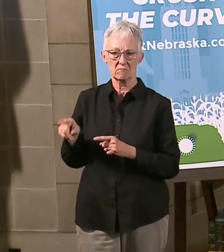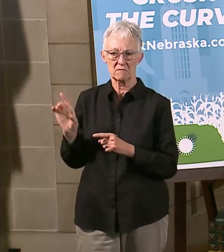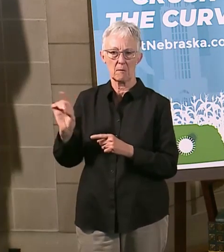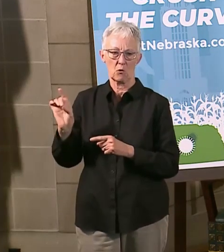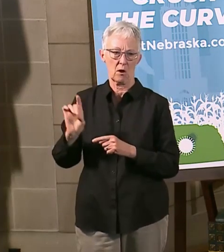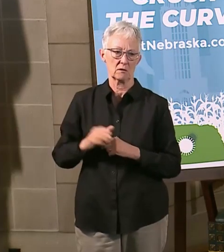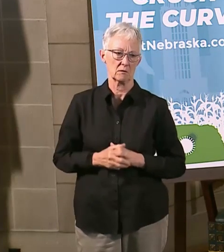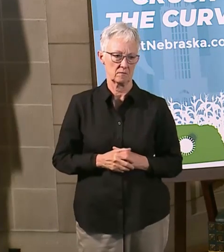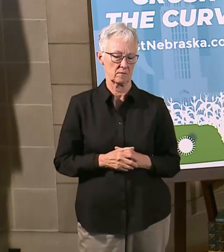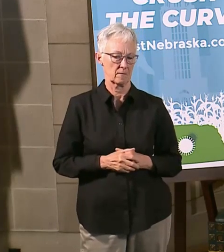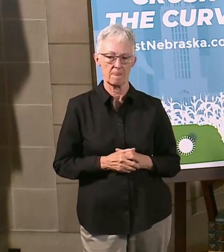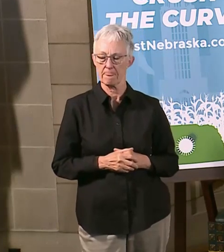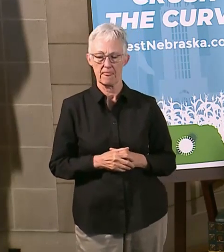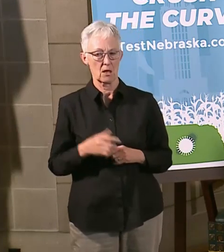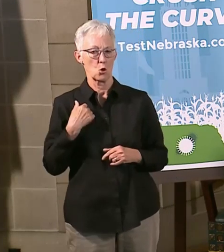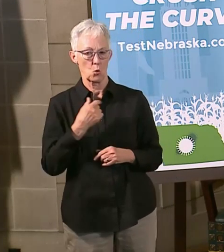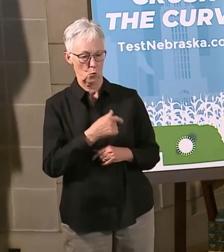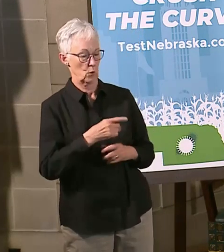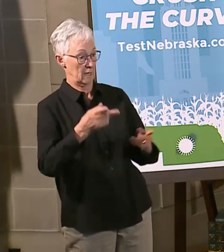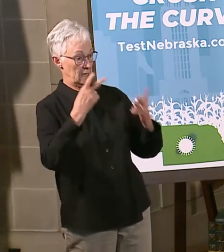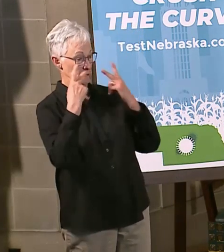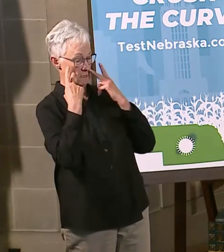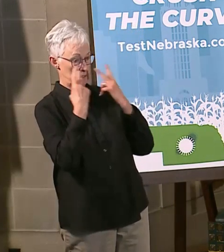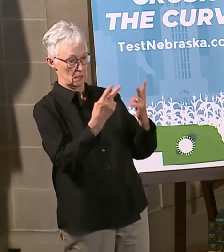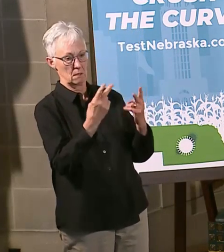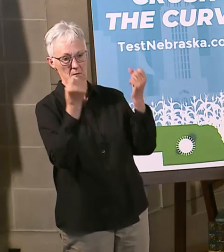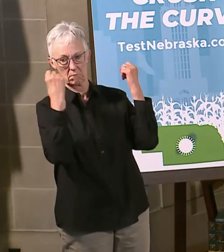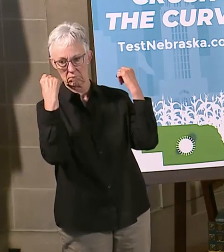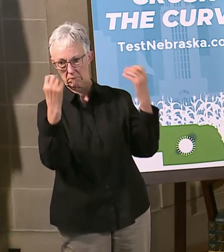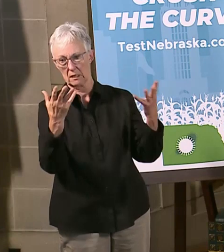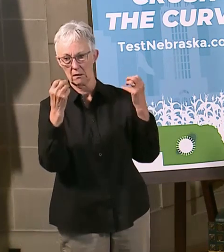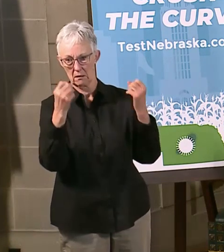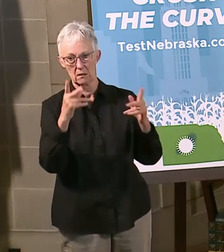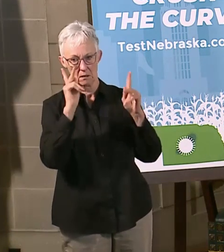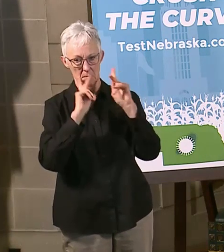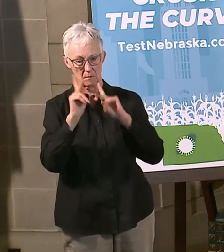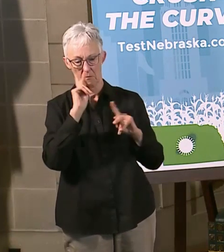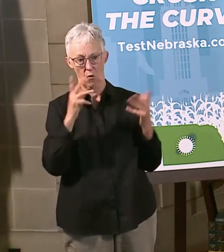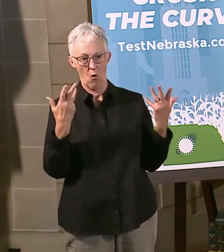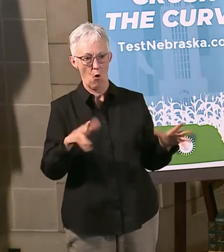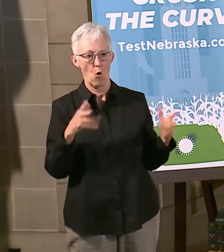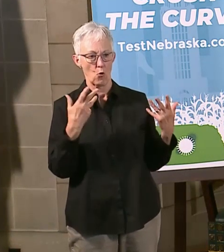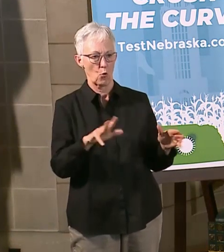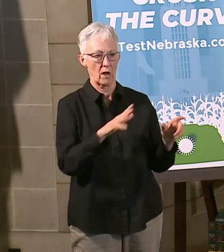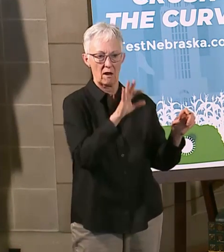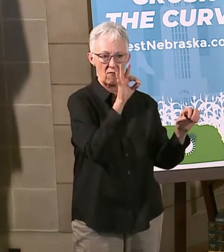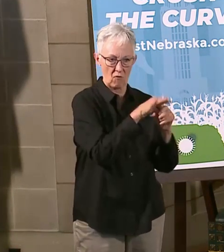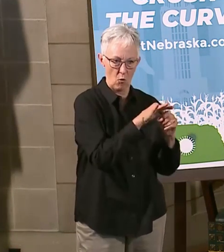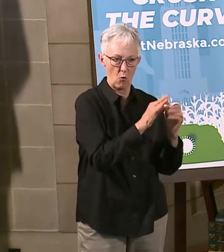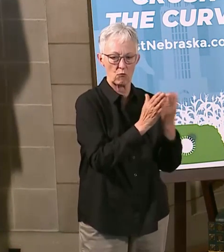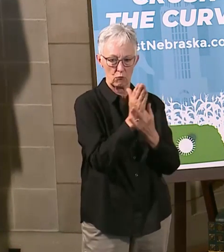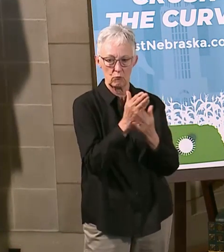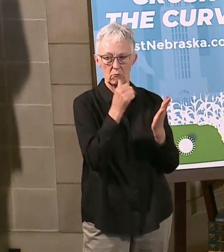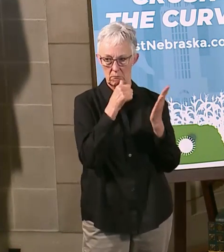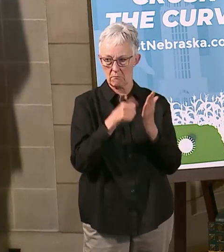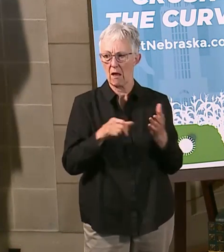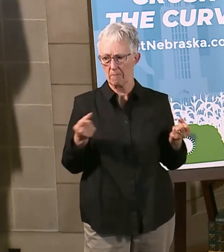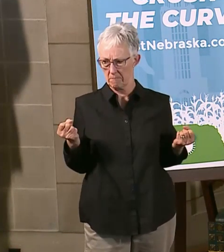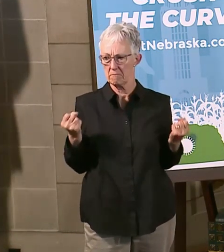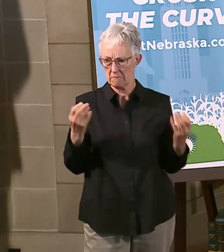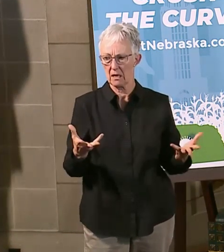people turning in those ballots. And by the way, those early ballot request forms are due May 1st, so you need to get those mailed back in if you want to plan to mail, get